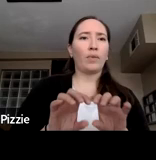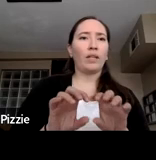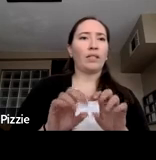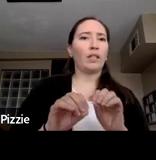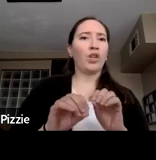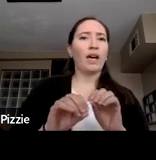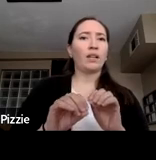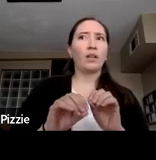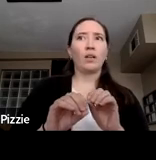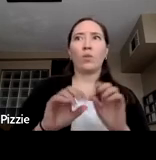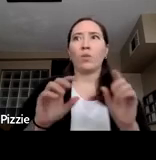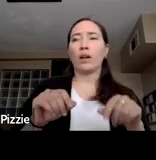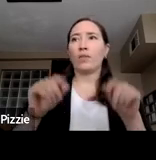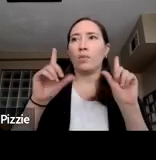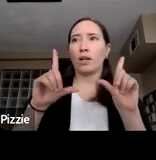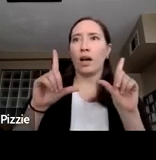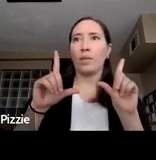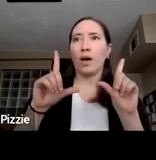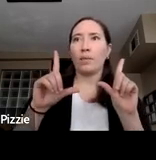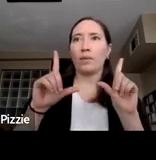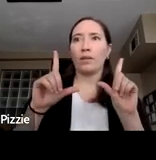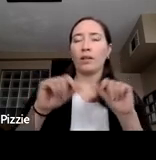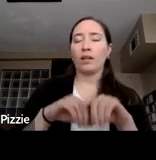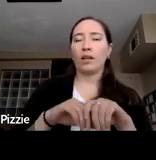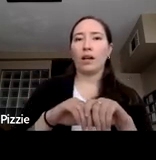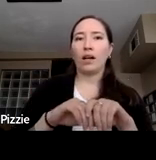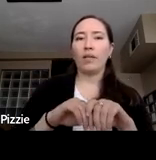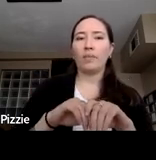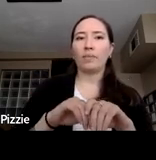either type into the chat, or if you want to come up,